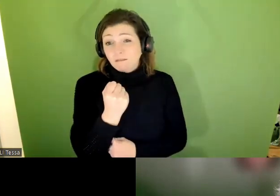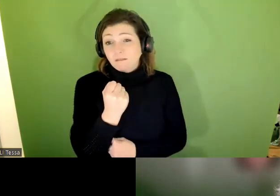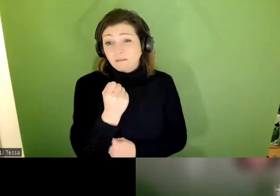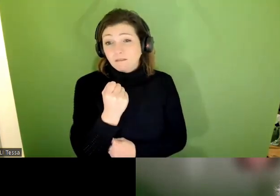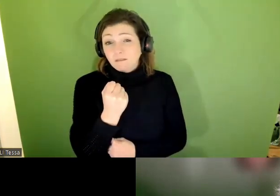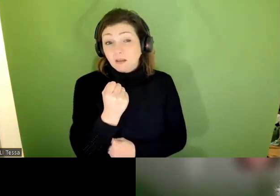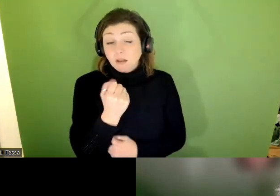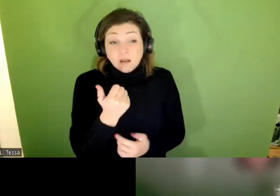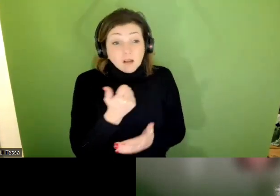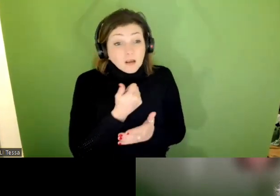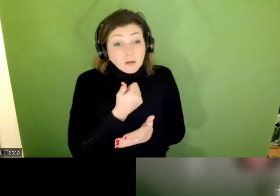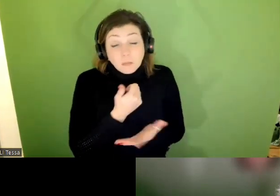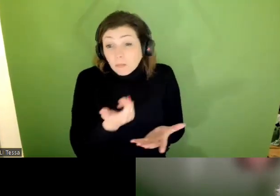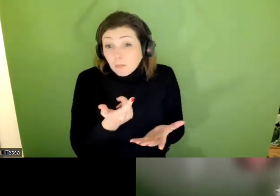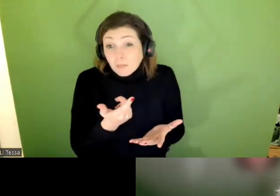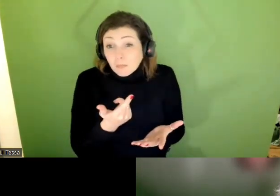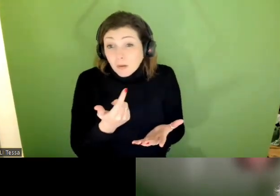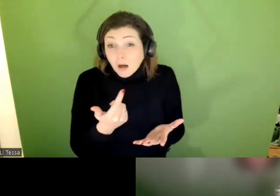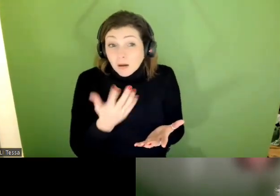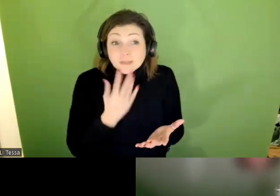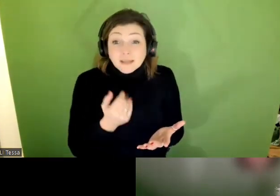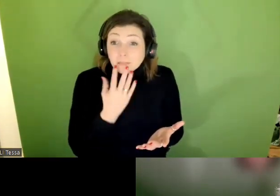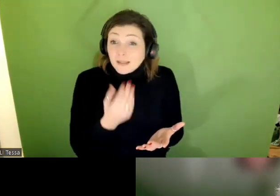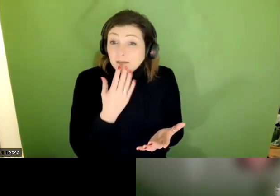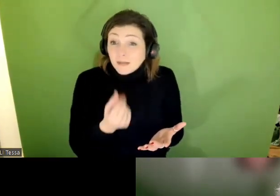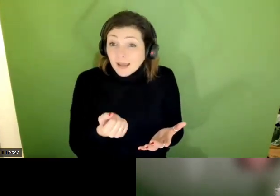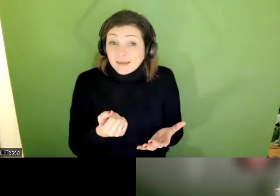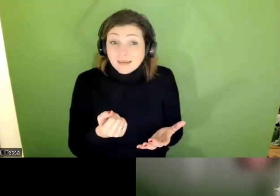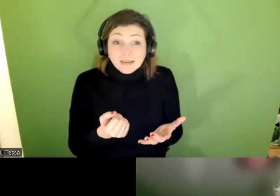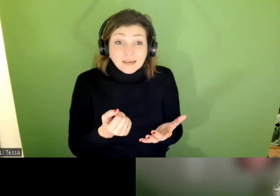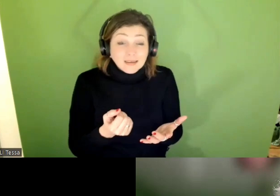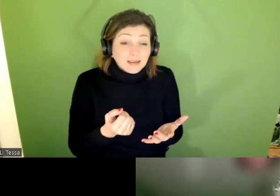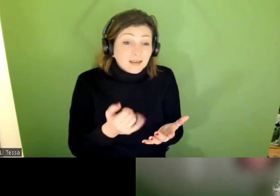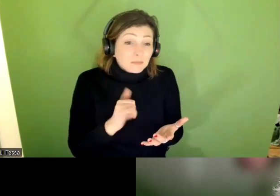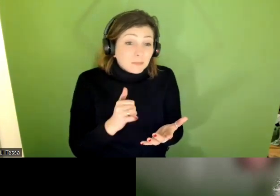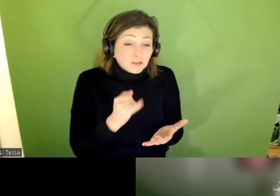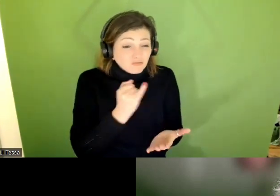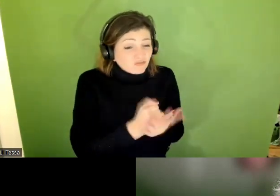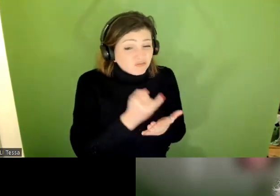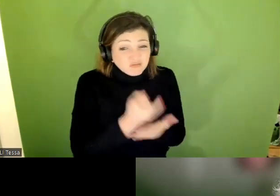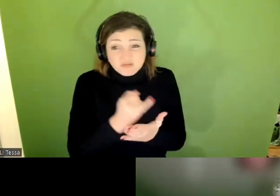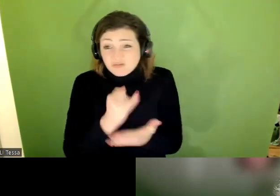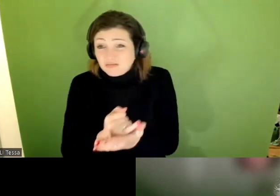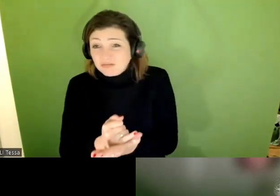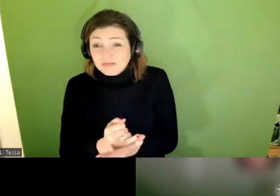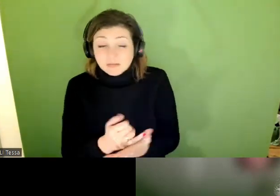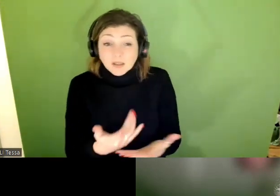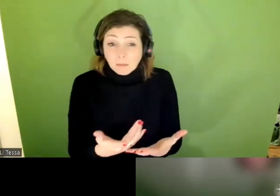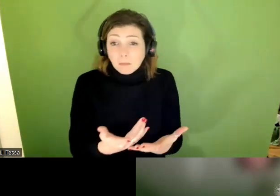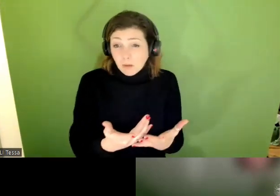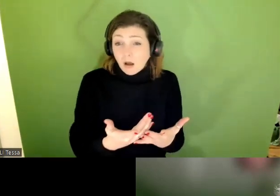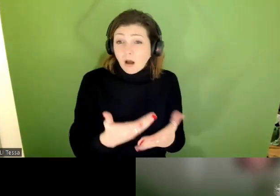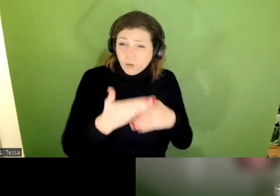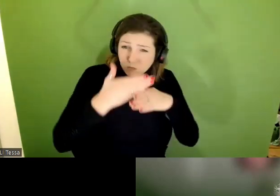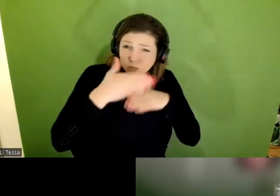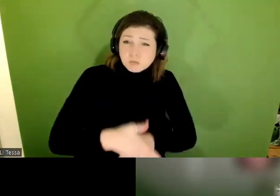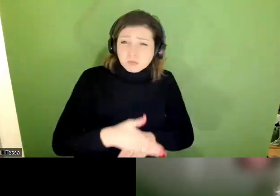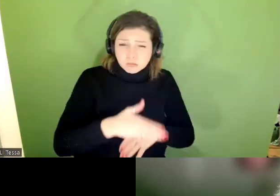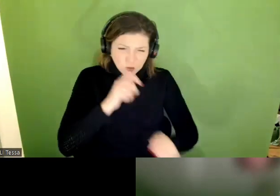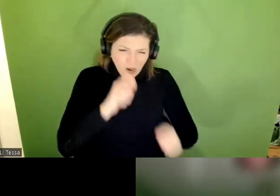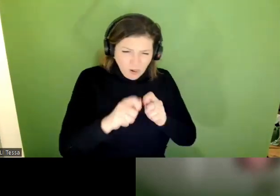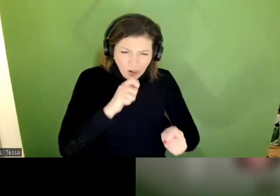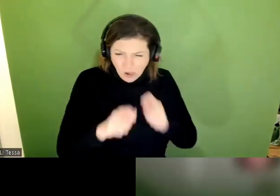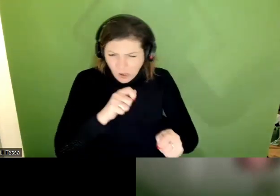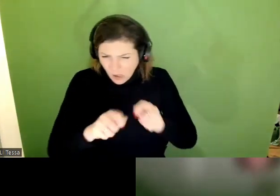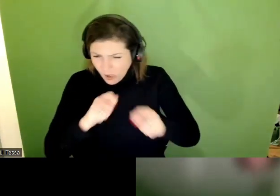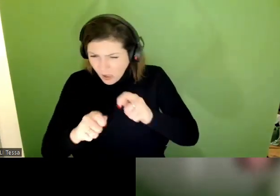wrong, and then finally hopefully it moves quite quickly. But yeah, I think that's probably it. But